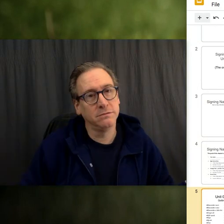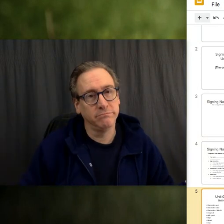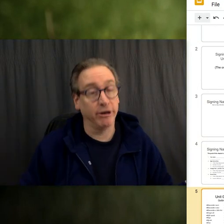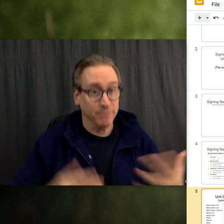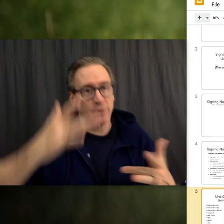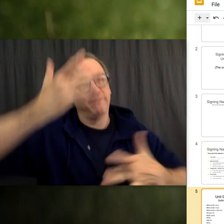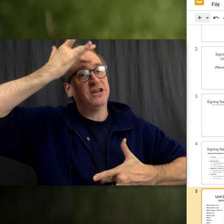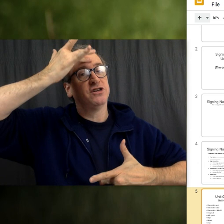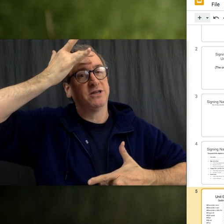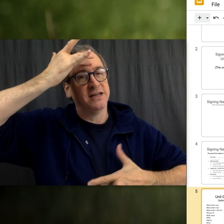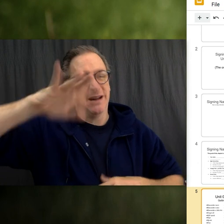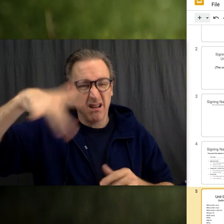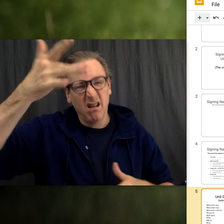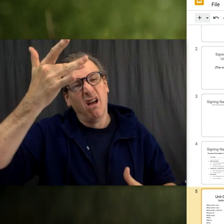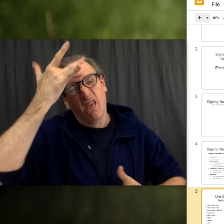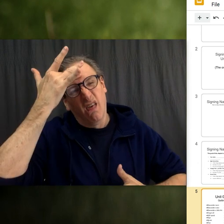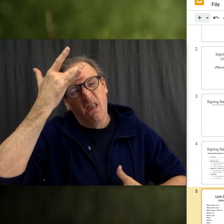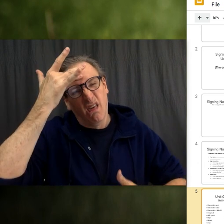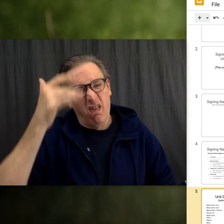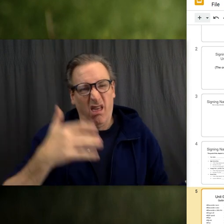don't right. So facial expression has matched.